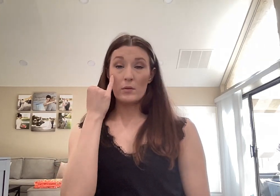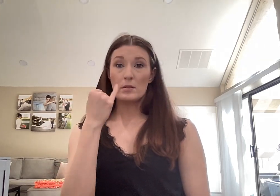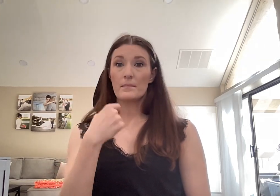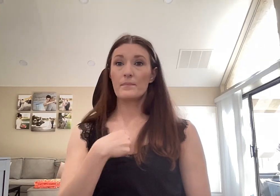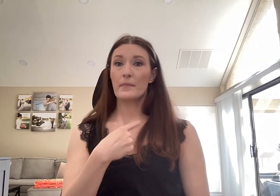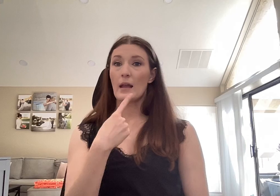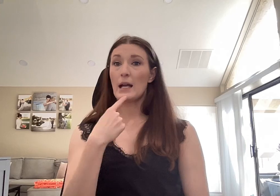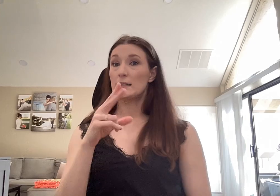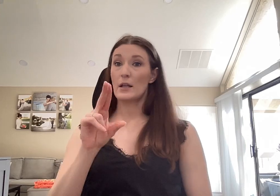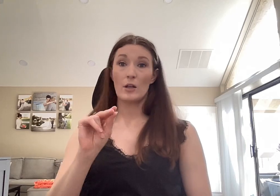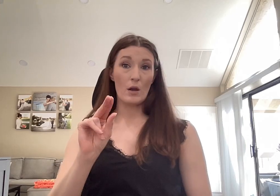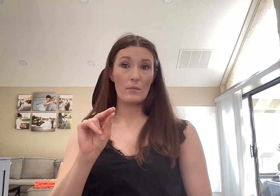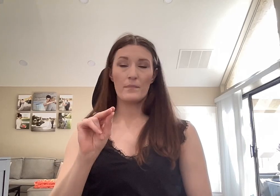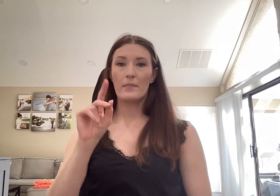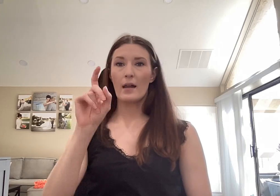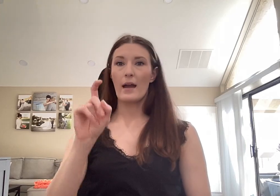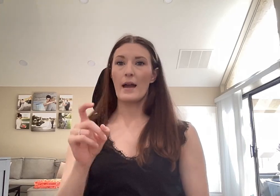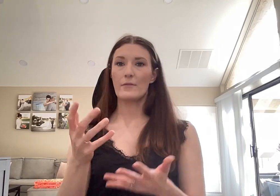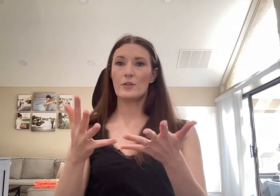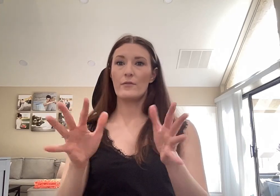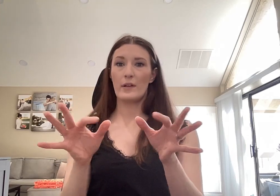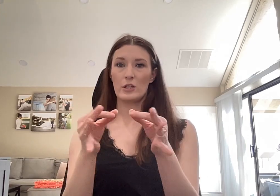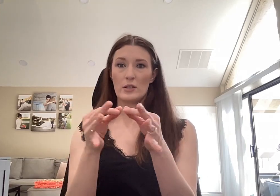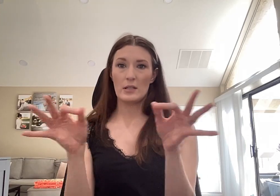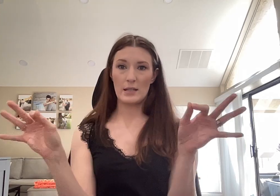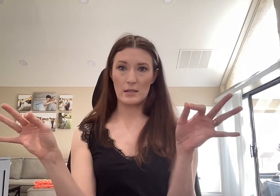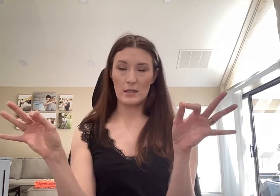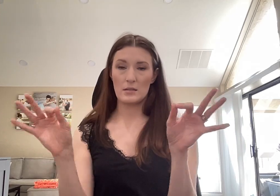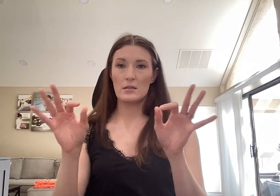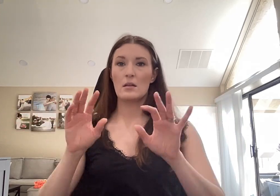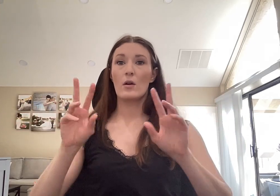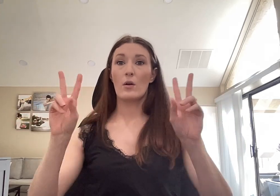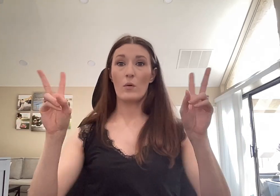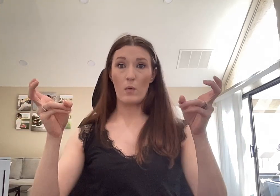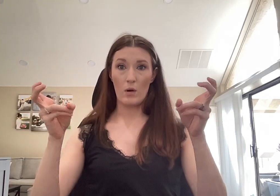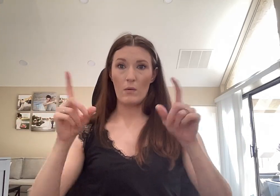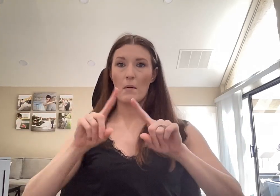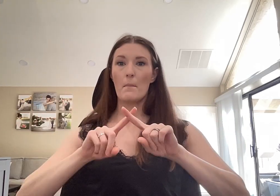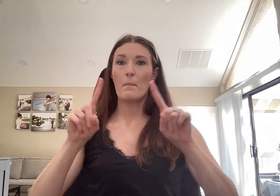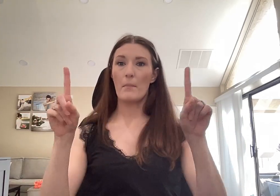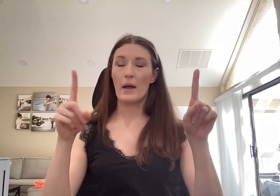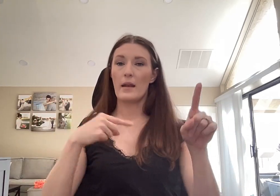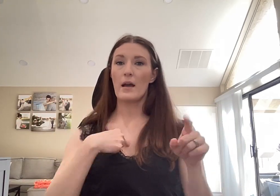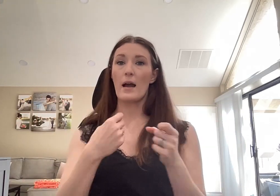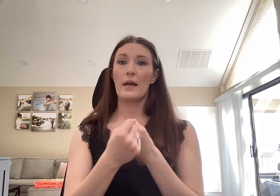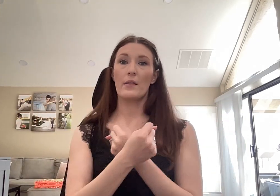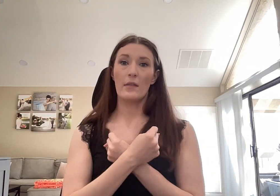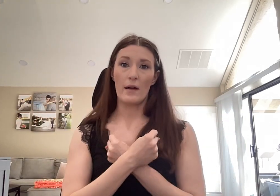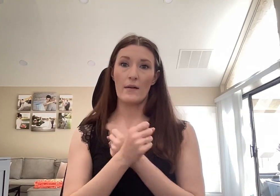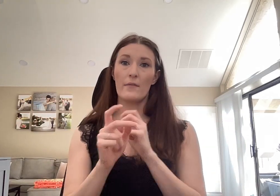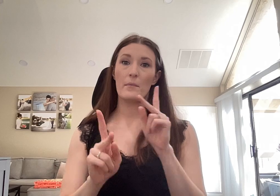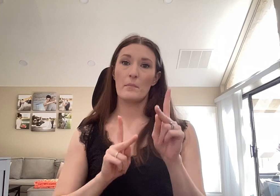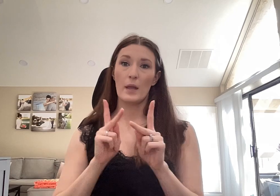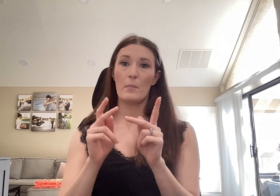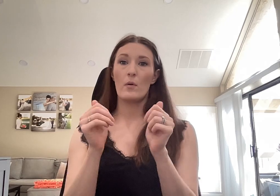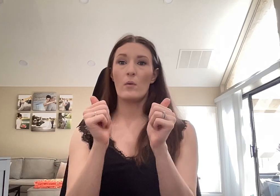Suppose I say no, I have to finish the sentence, quote, but I love people